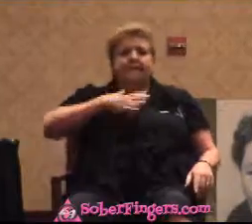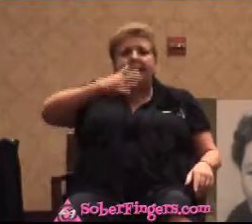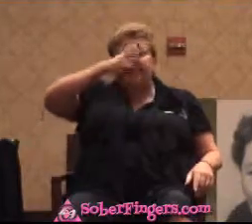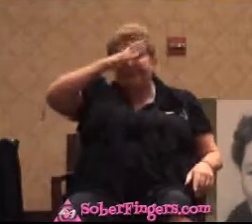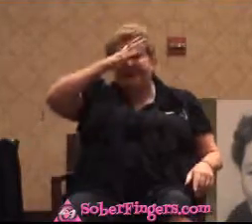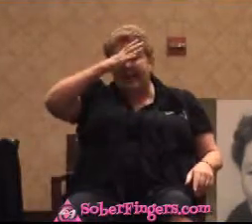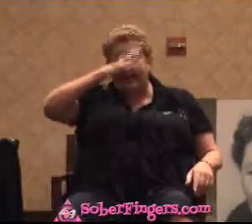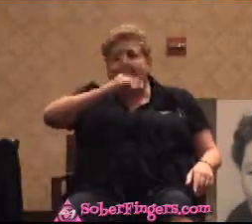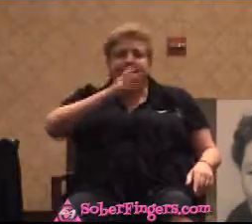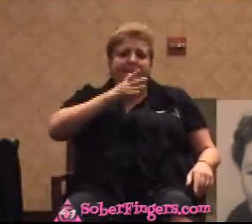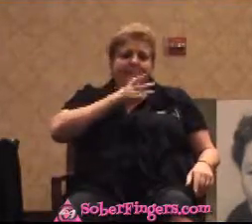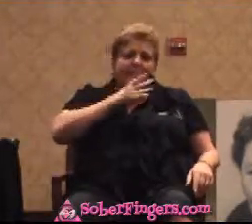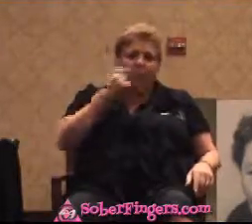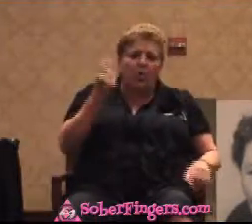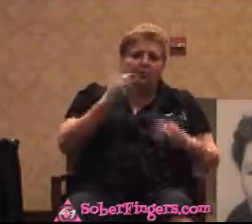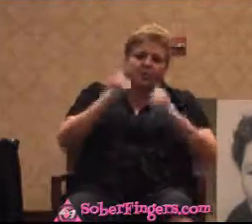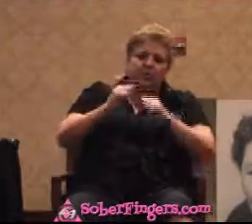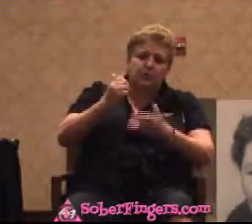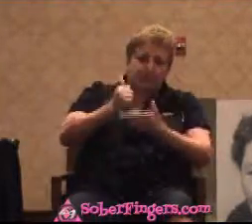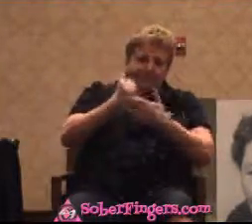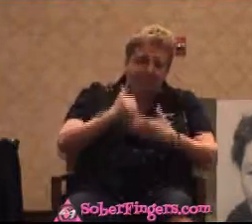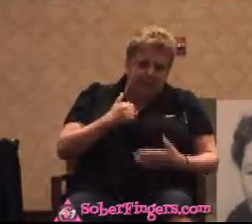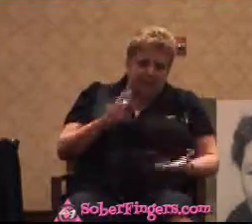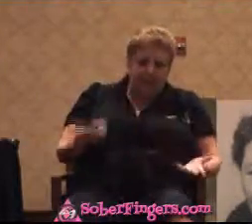mother have always tried to help me. They have, and they sent me to,